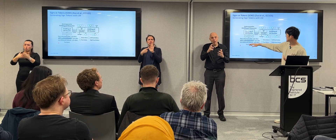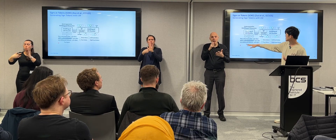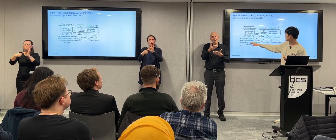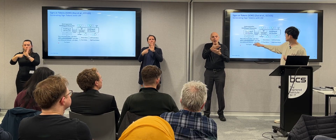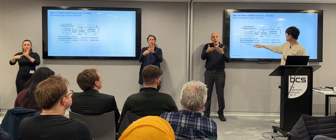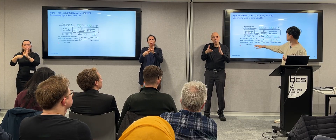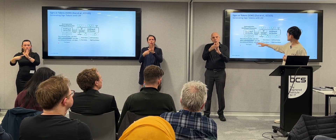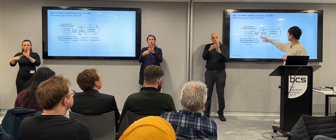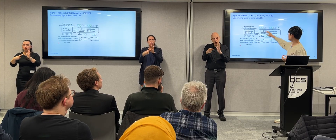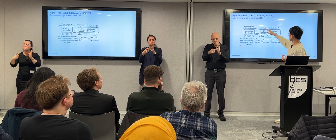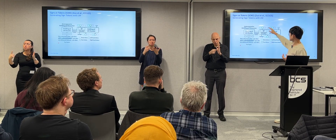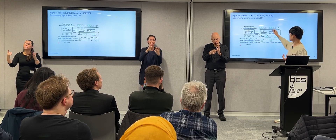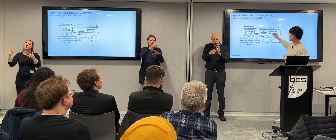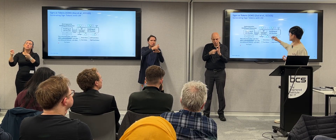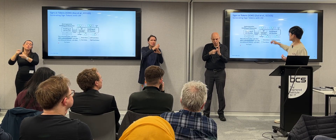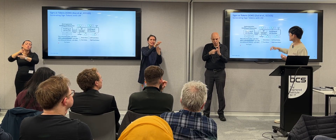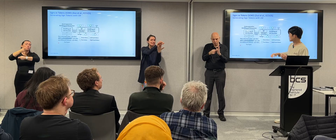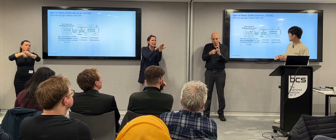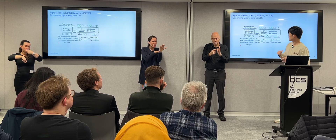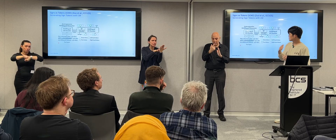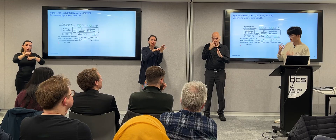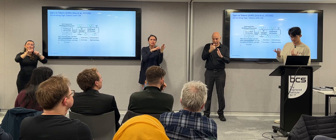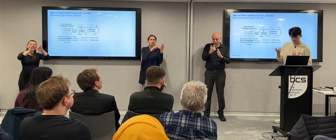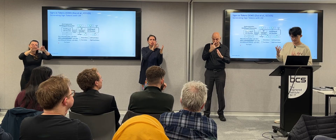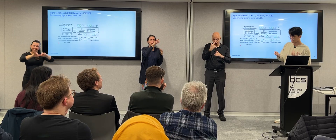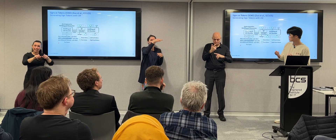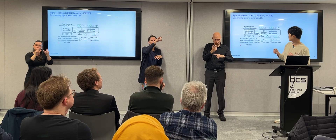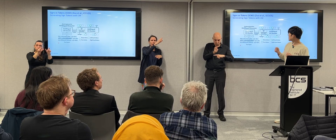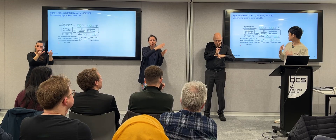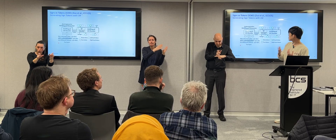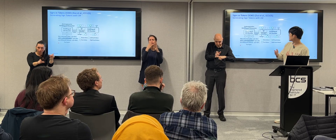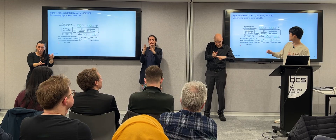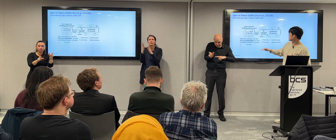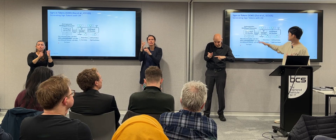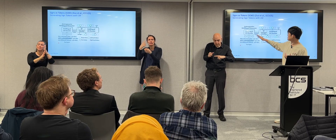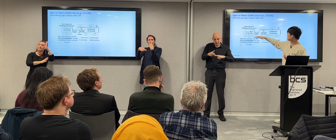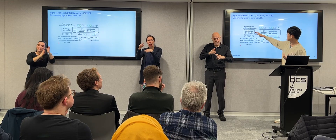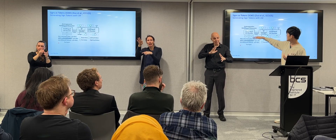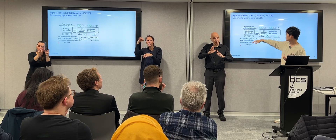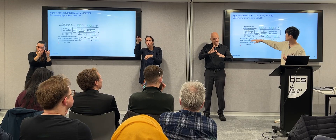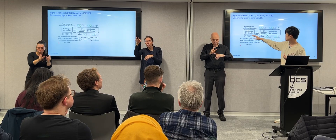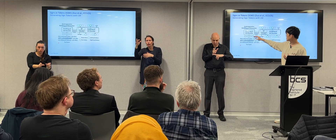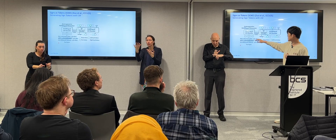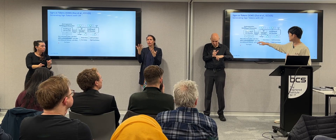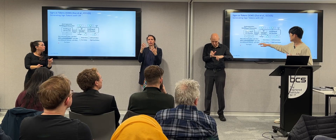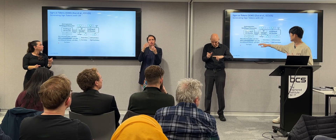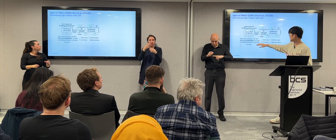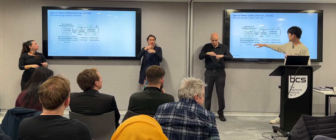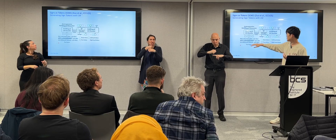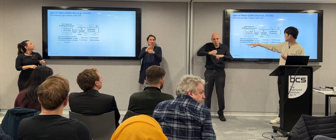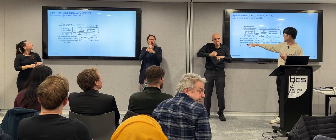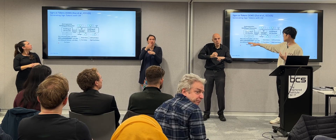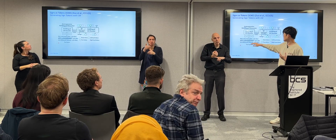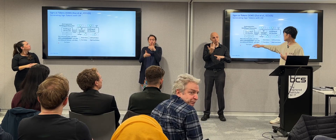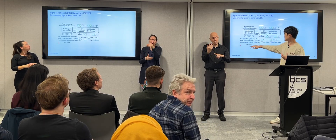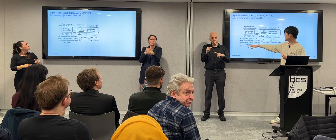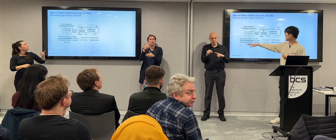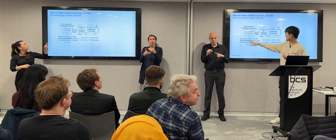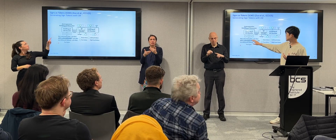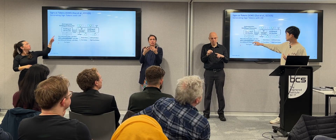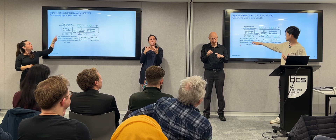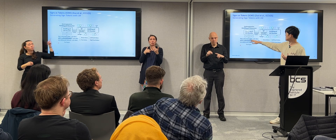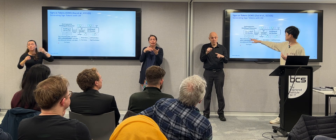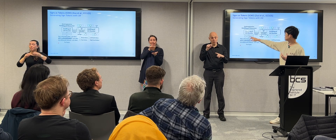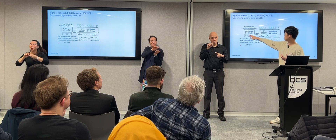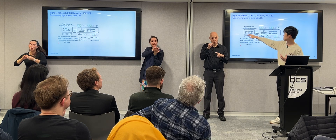the text tokens and the sign tokens. Generally, the generation process is that we feed the